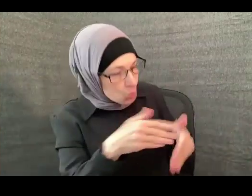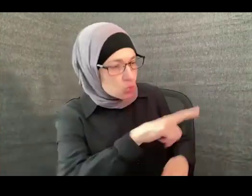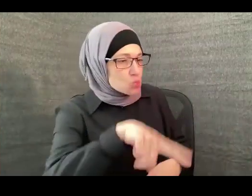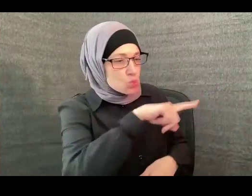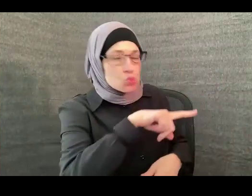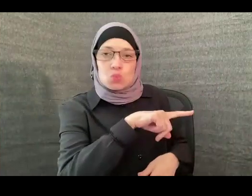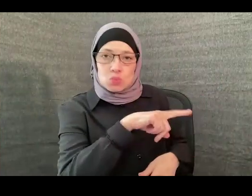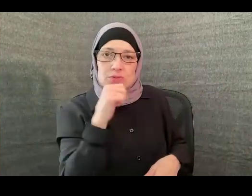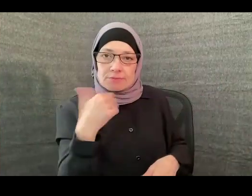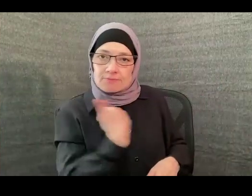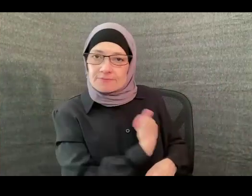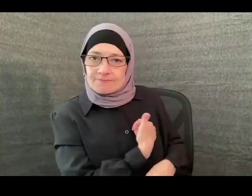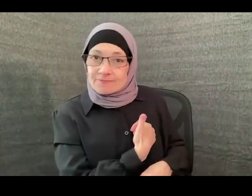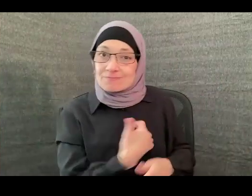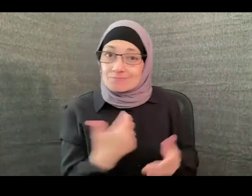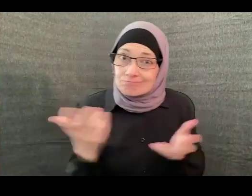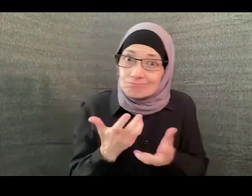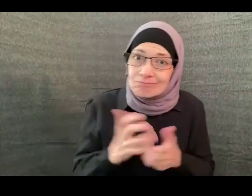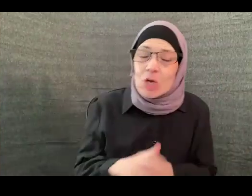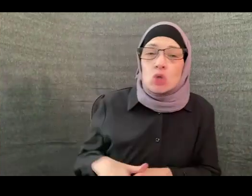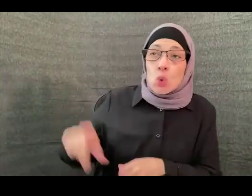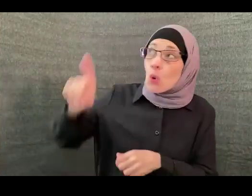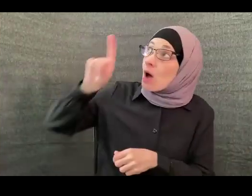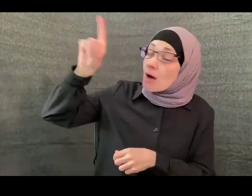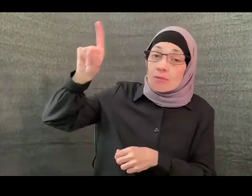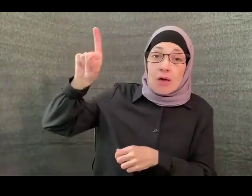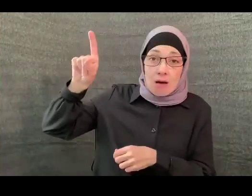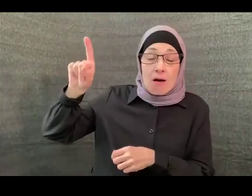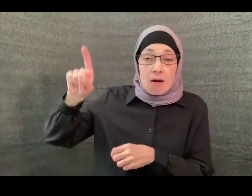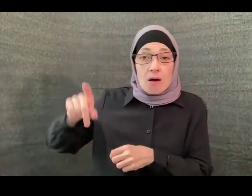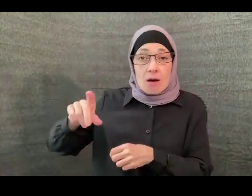mentions this and He commends them by saying,